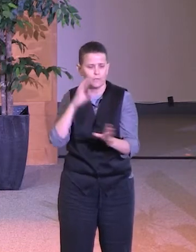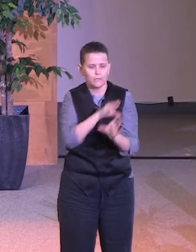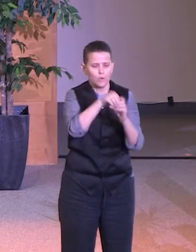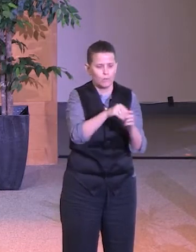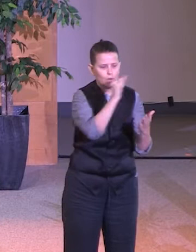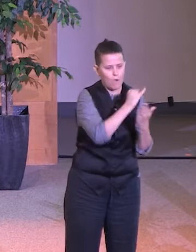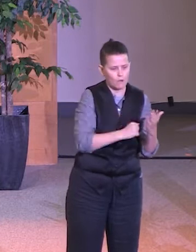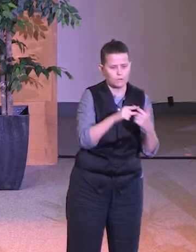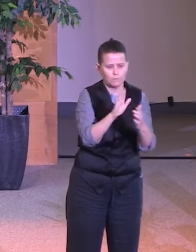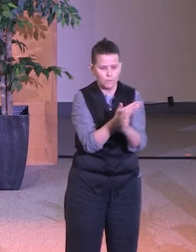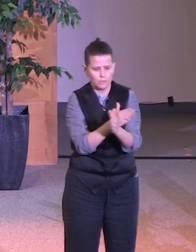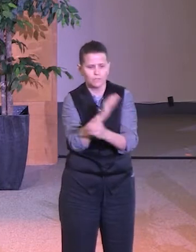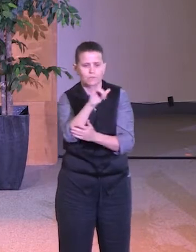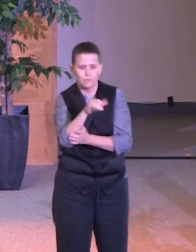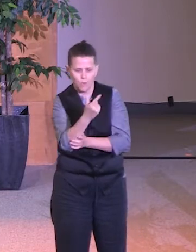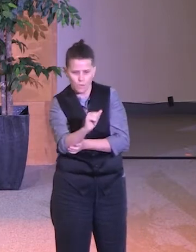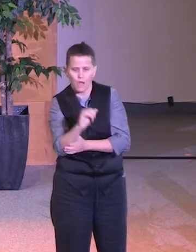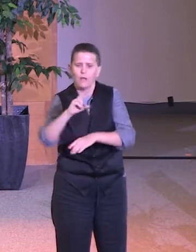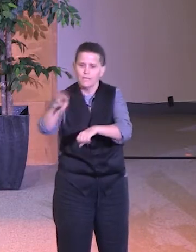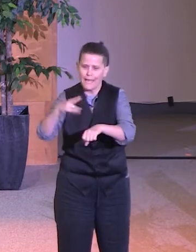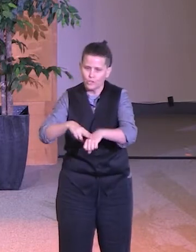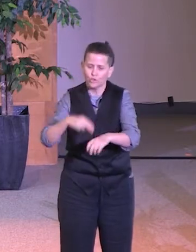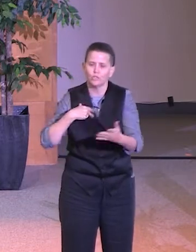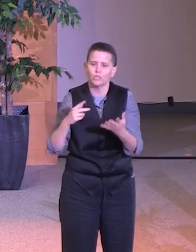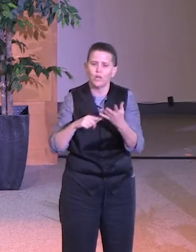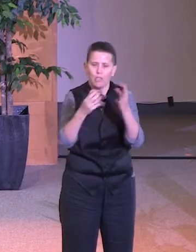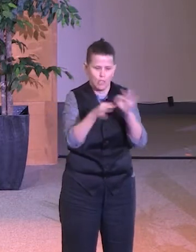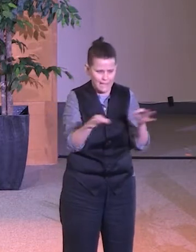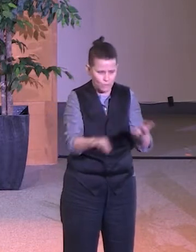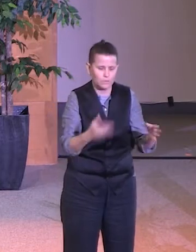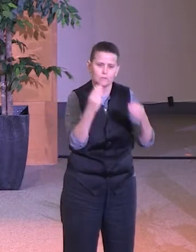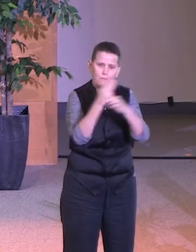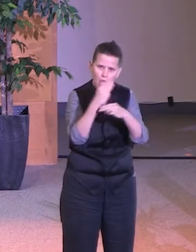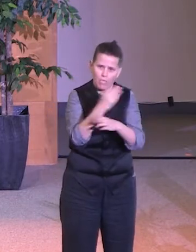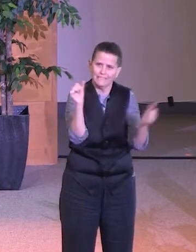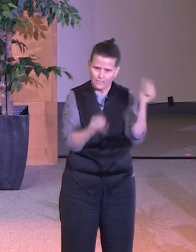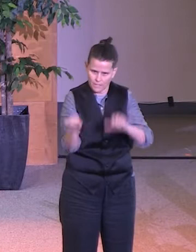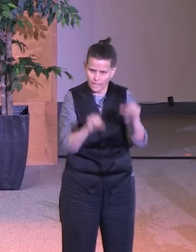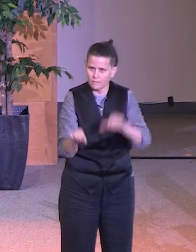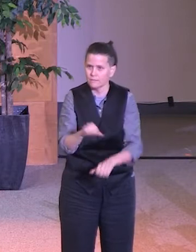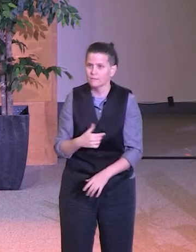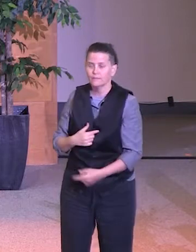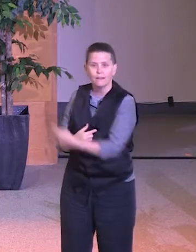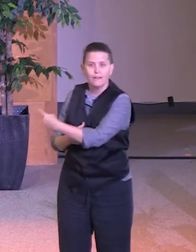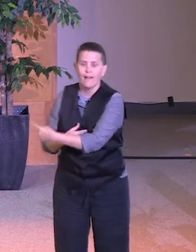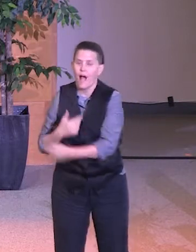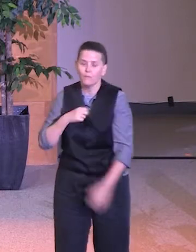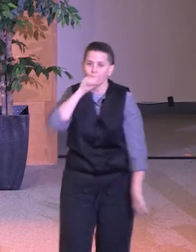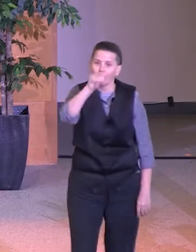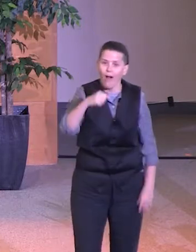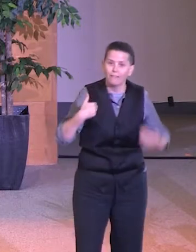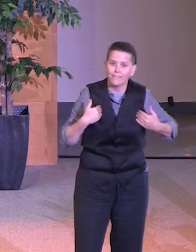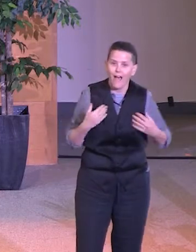music, yoga, nature, language, math, and science. So I would love to have yoga when I was that